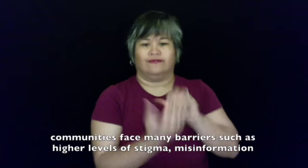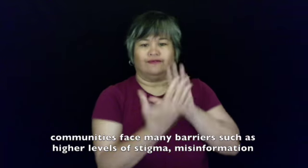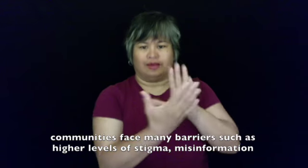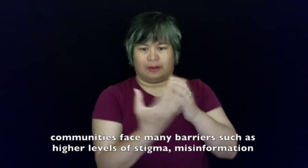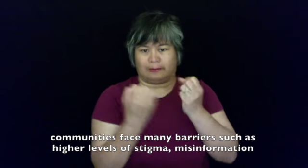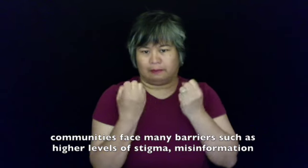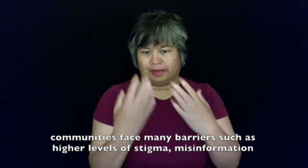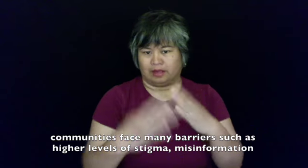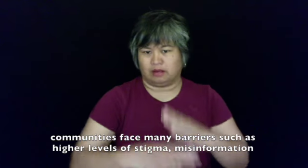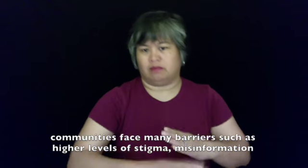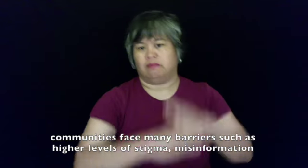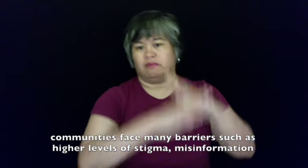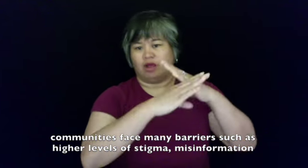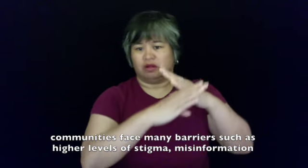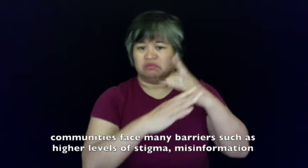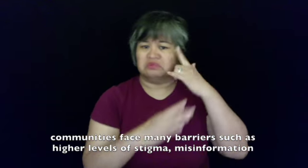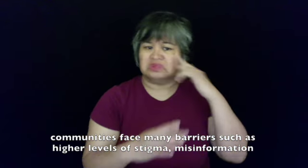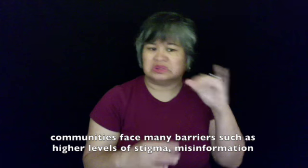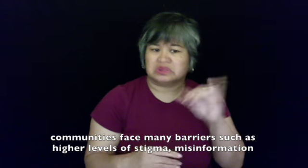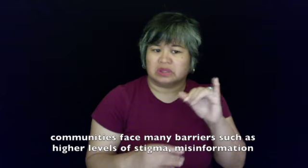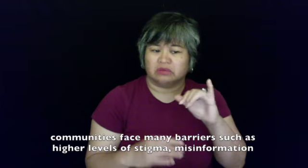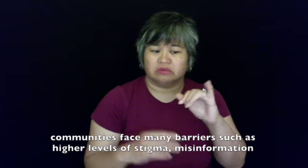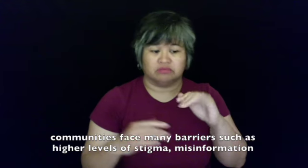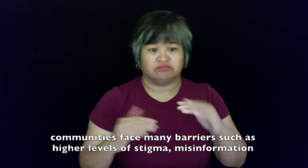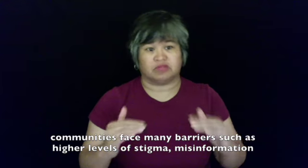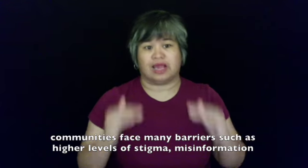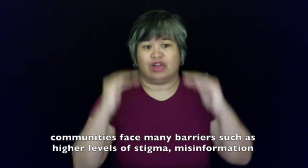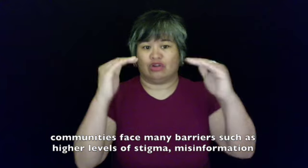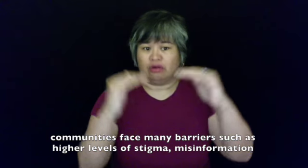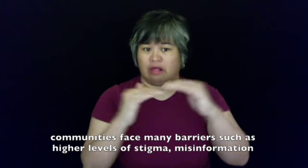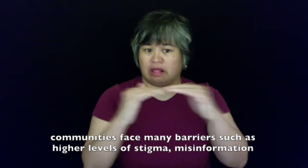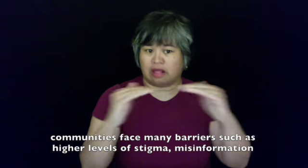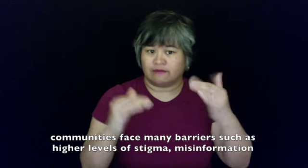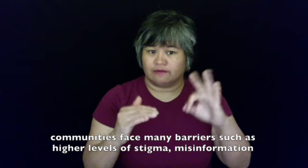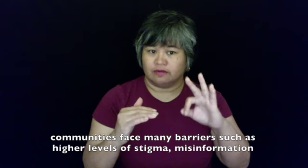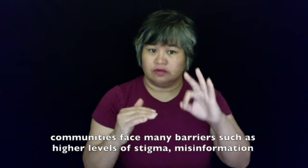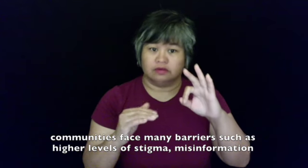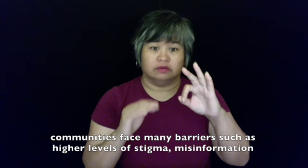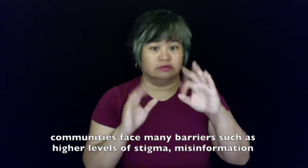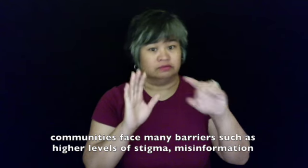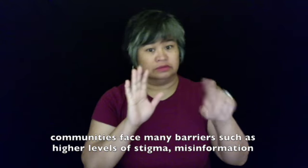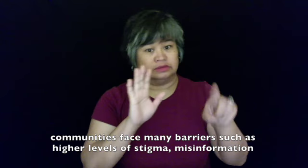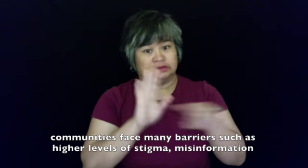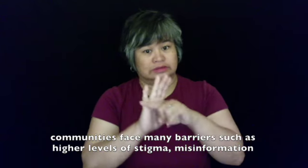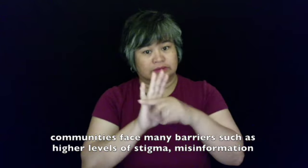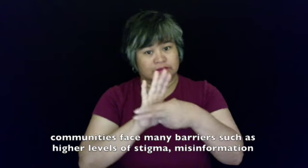communities face many barriers, such as higher levels of stigma, misinformation,